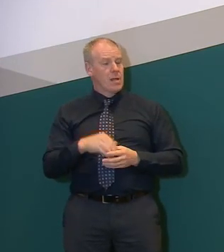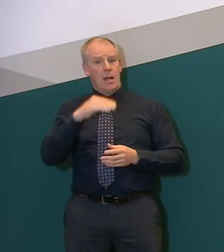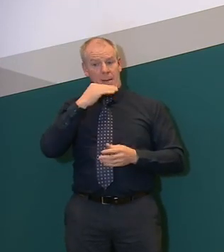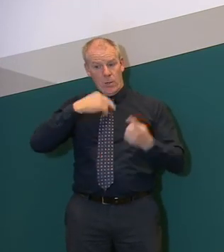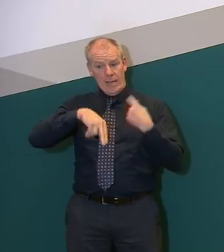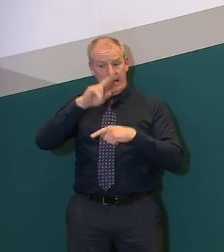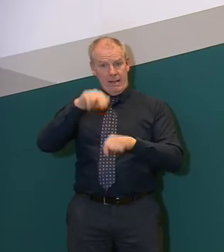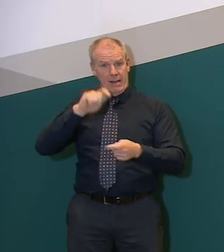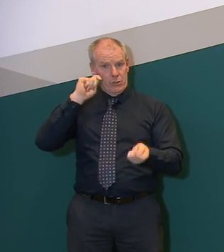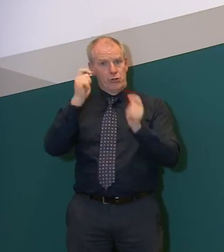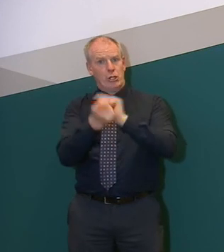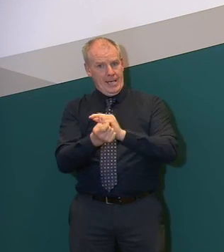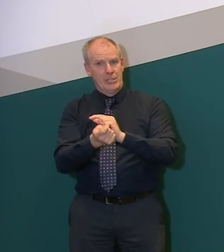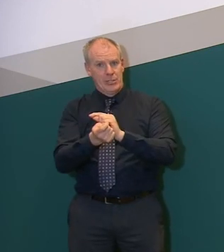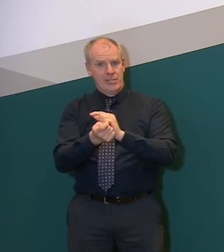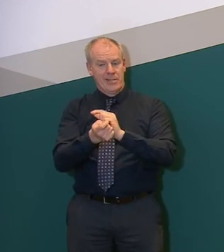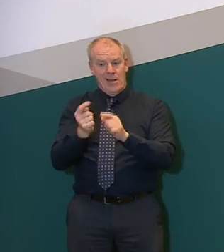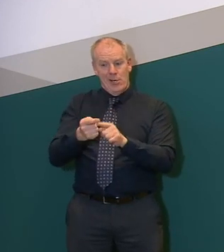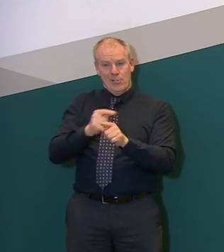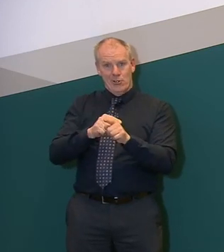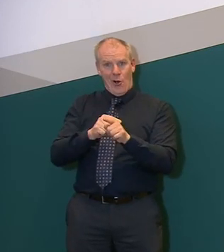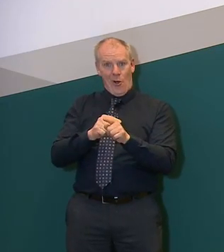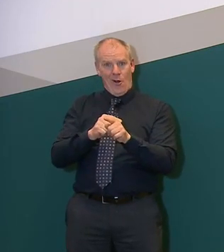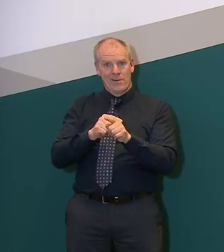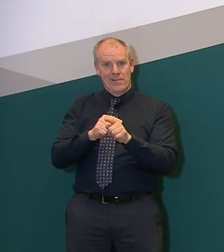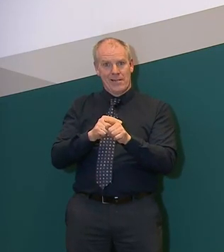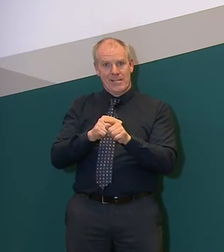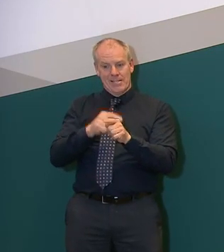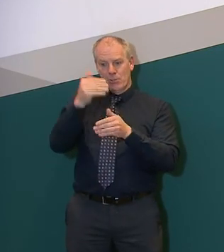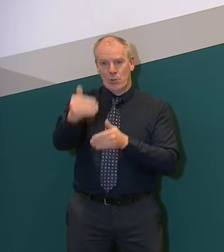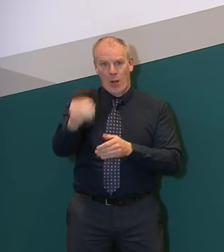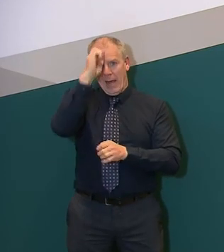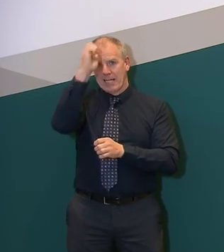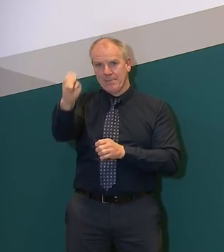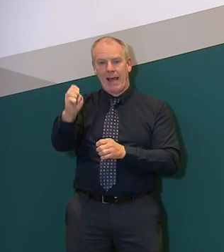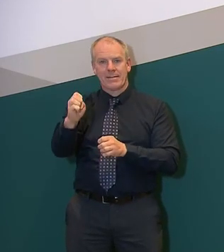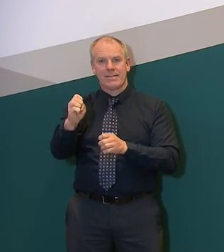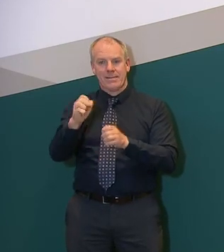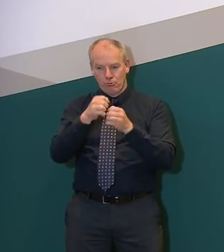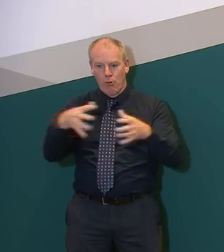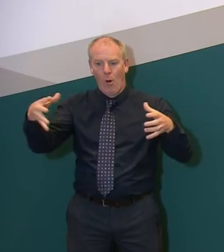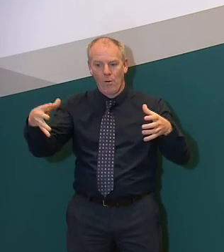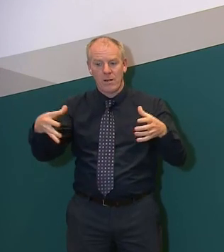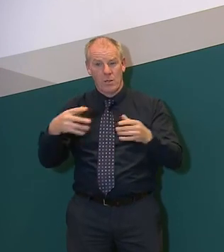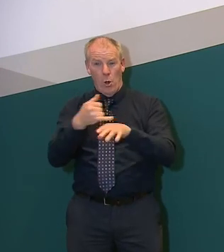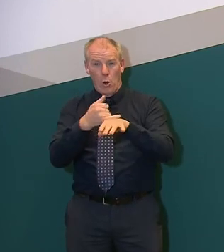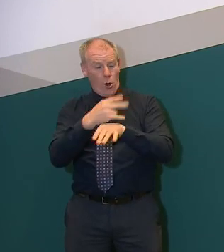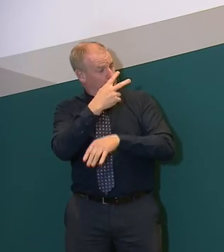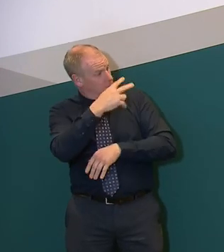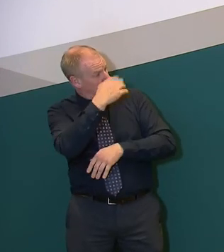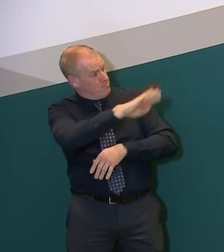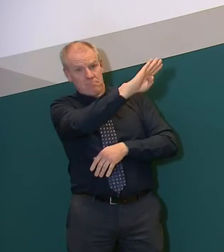to revise our short-term forecasts, and the different coloured lines behind me are what we would forecast for the